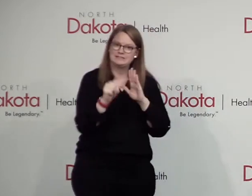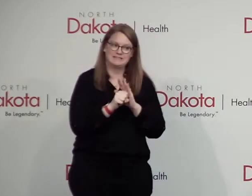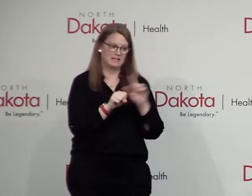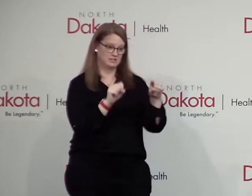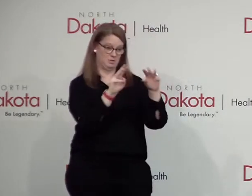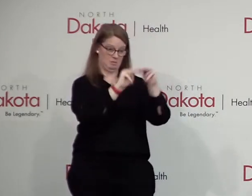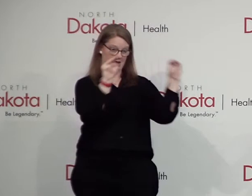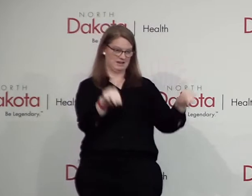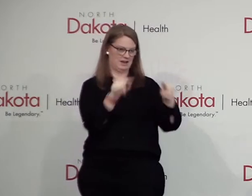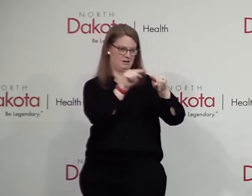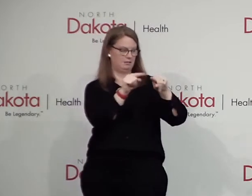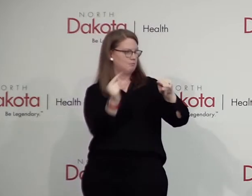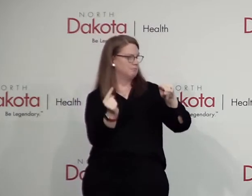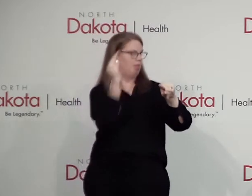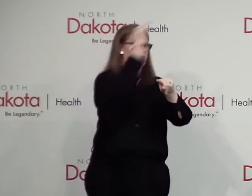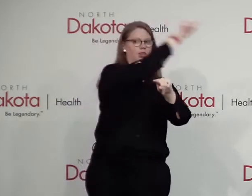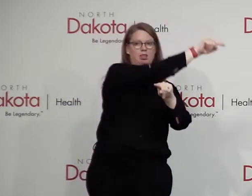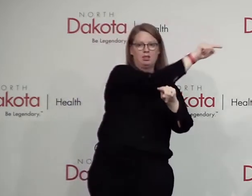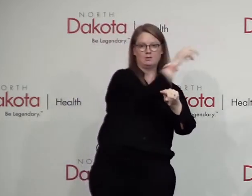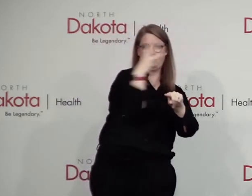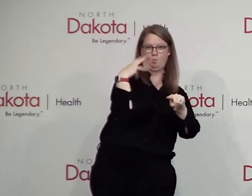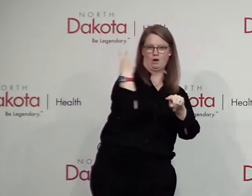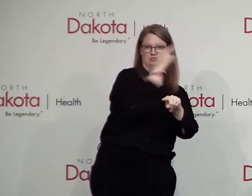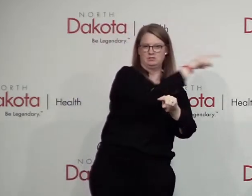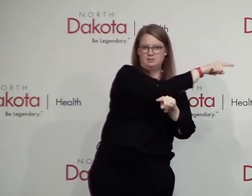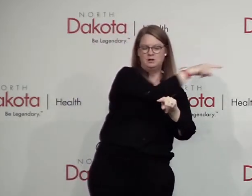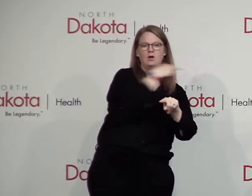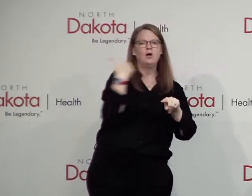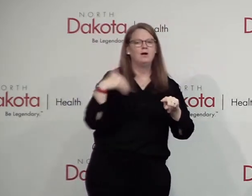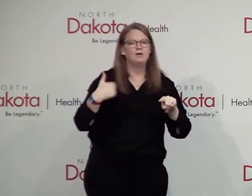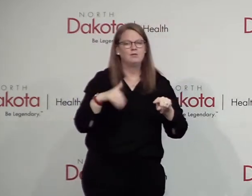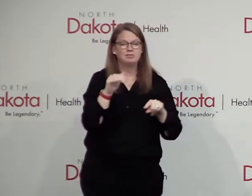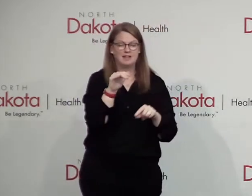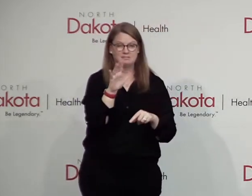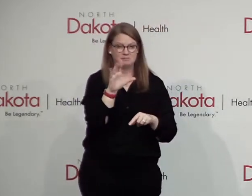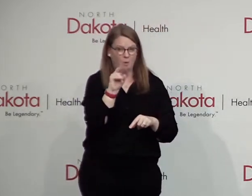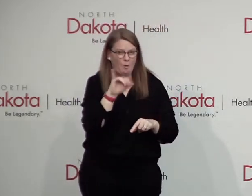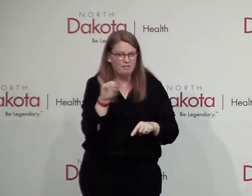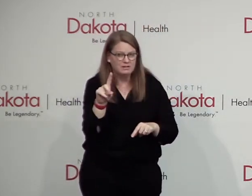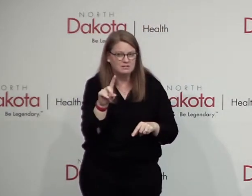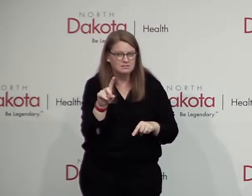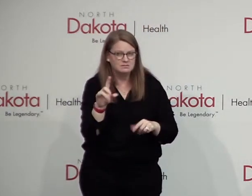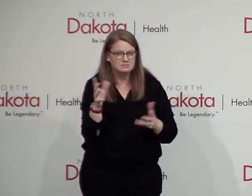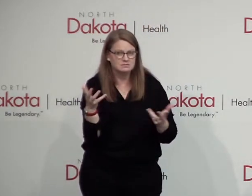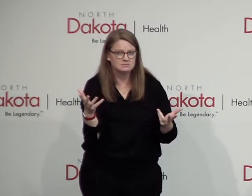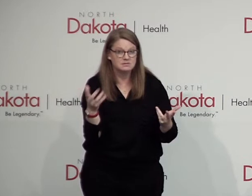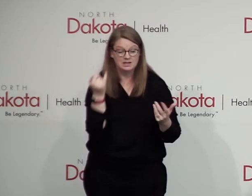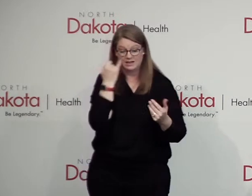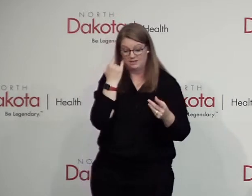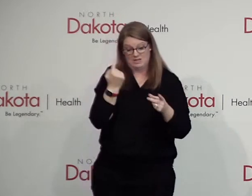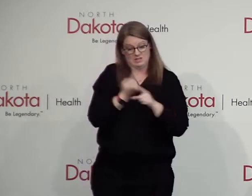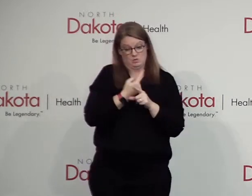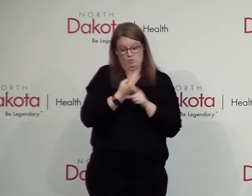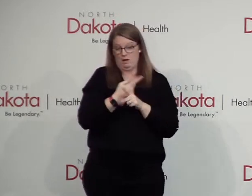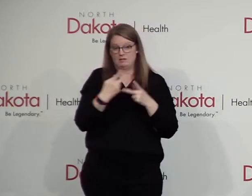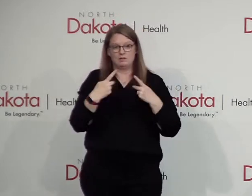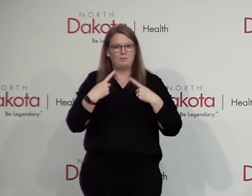It's just for the COVID person or the COVID need. How about if that's just a regular pneumonia or